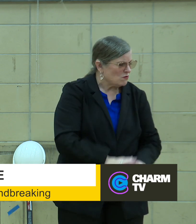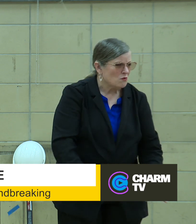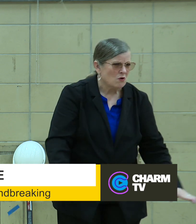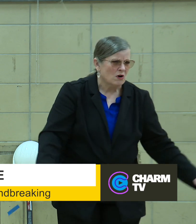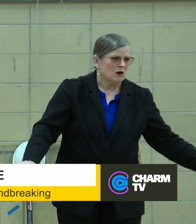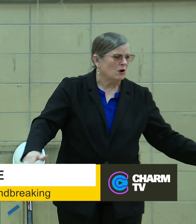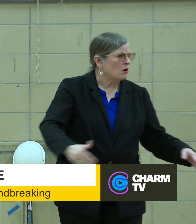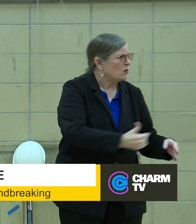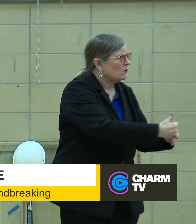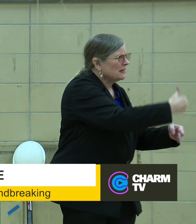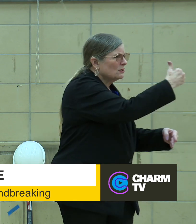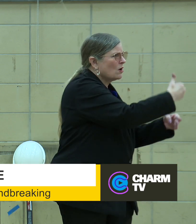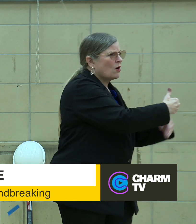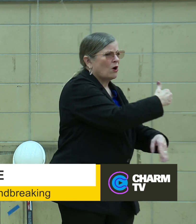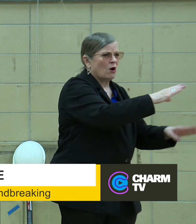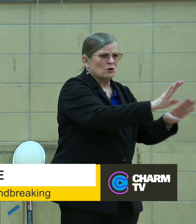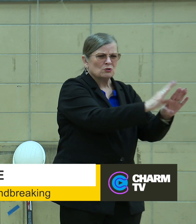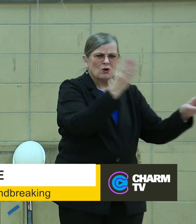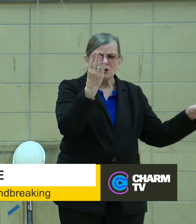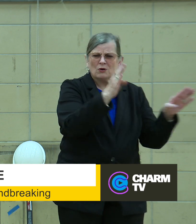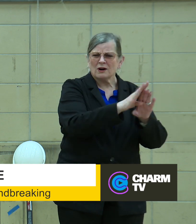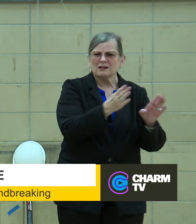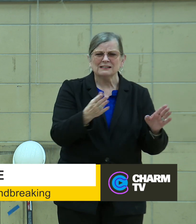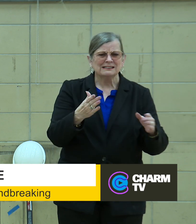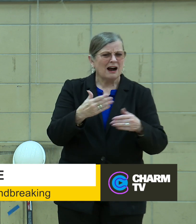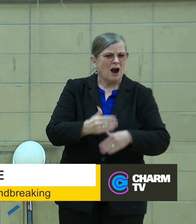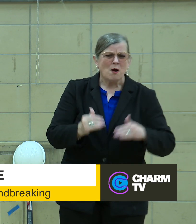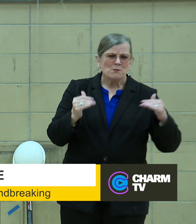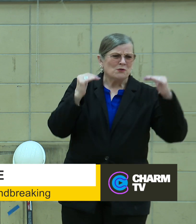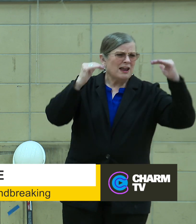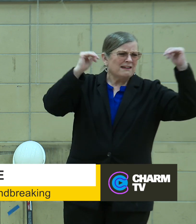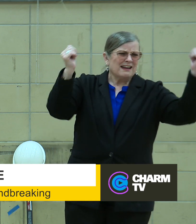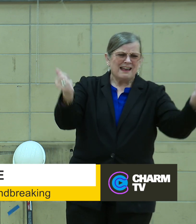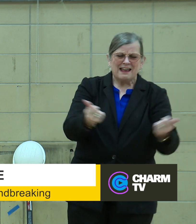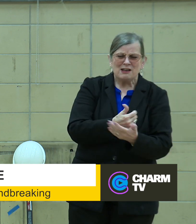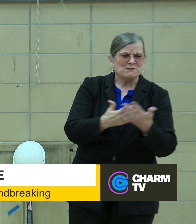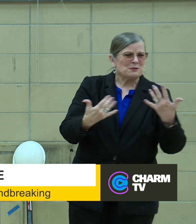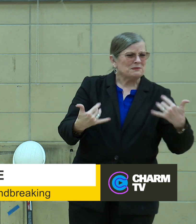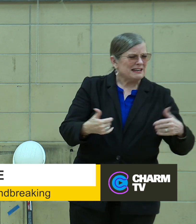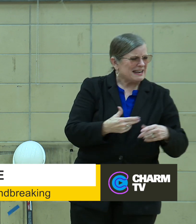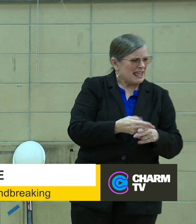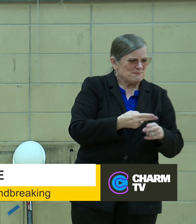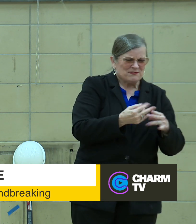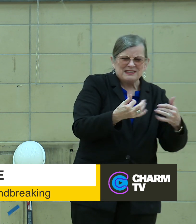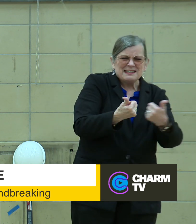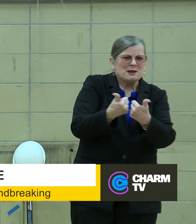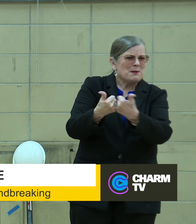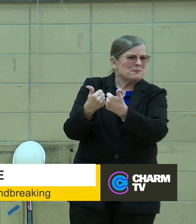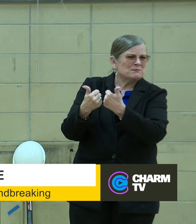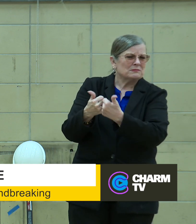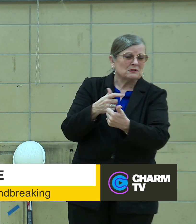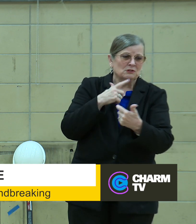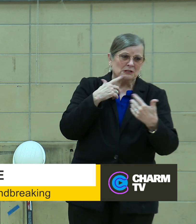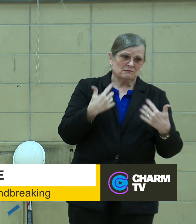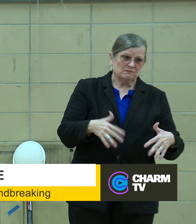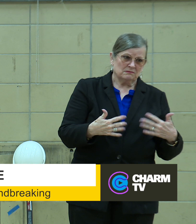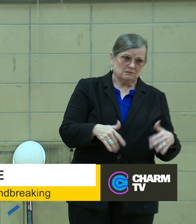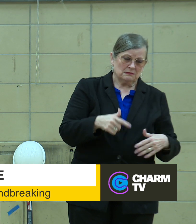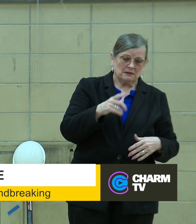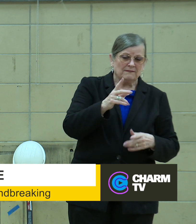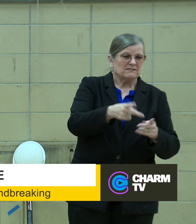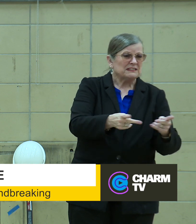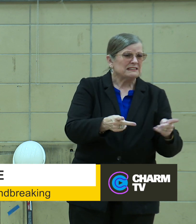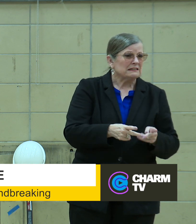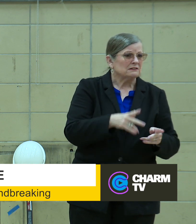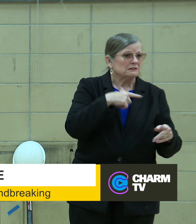doors, upgrading the arts and craft and the other game rooms in this facility. And by the way, those facilities look exactly